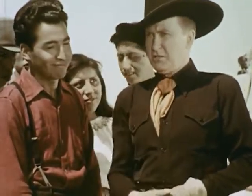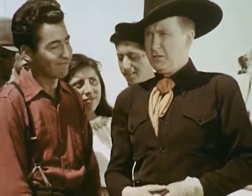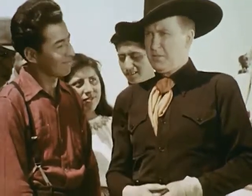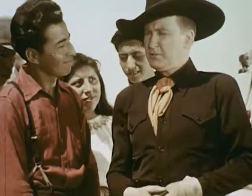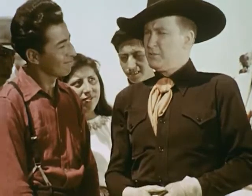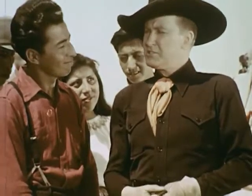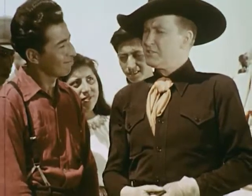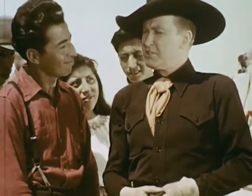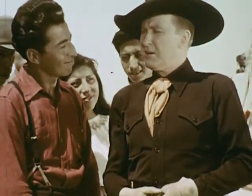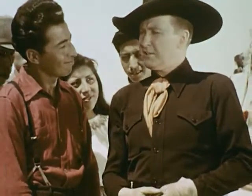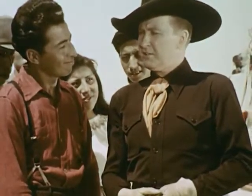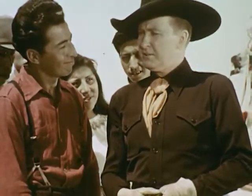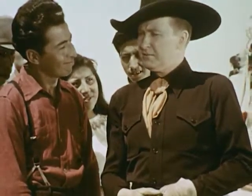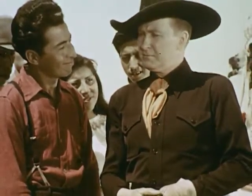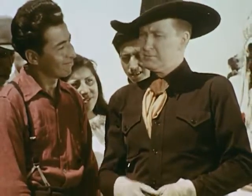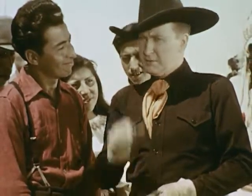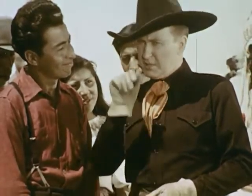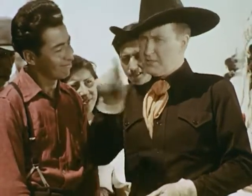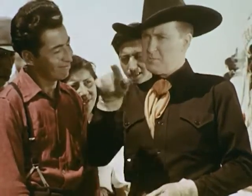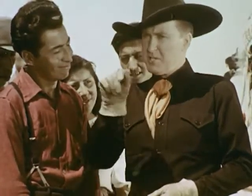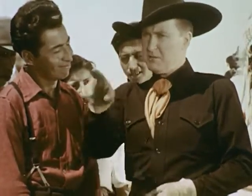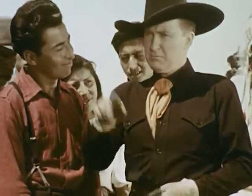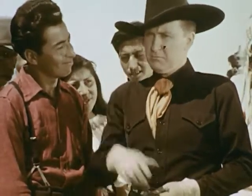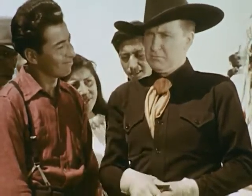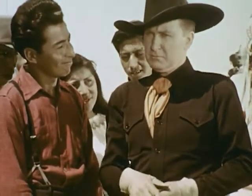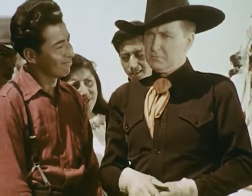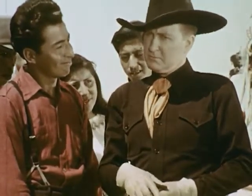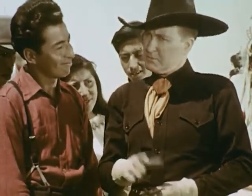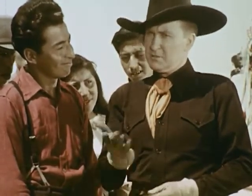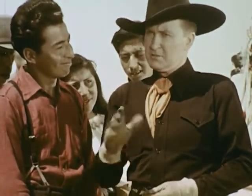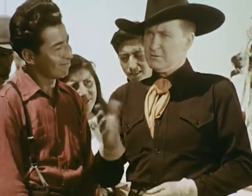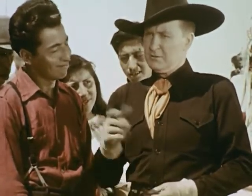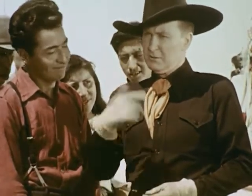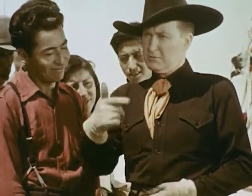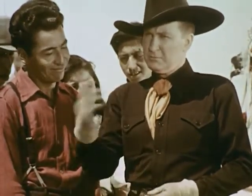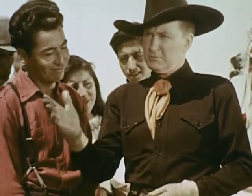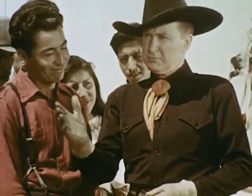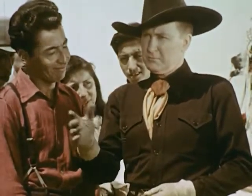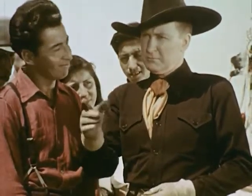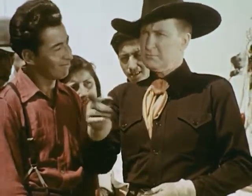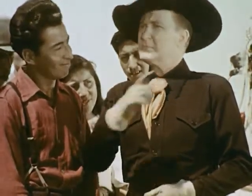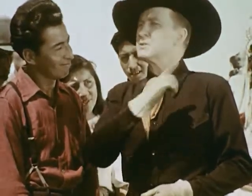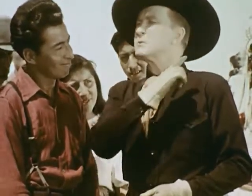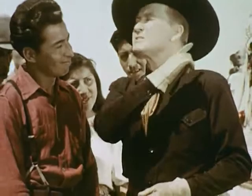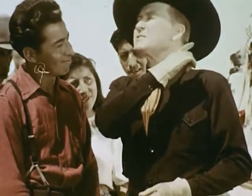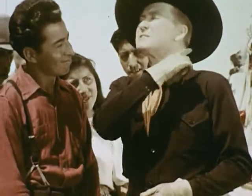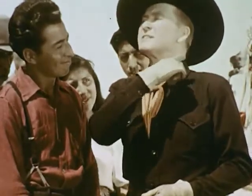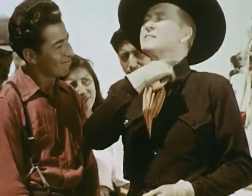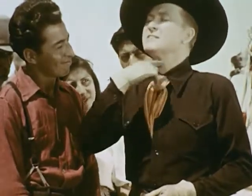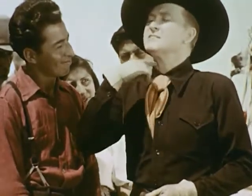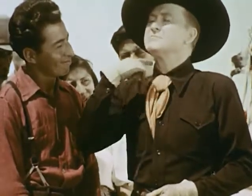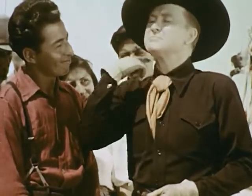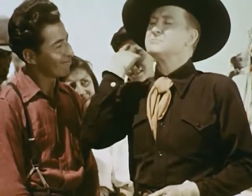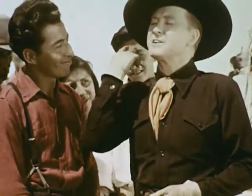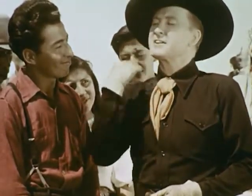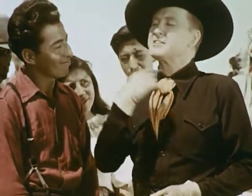call him, that new Indian that's come out here?" "Well, how you speak him?" Says, "Don't know. But he wears this thing here, a